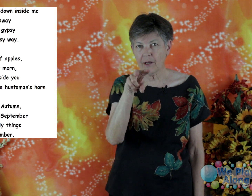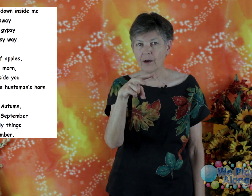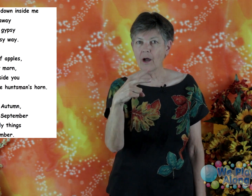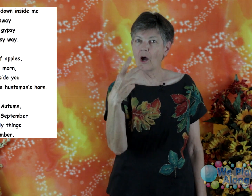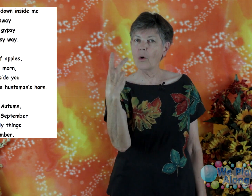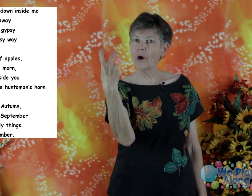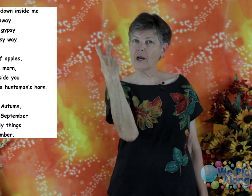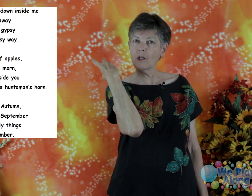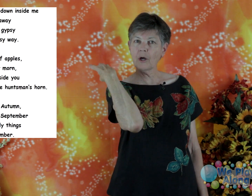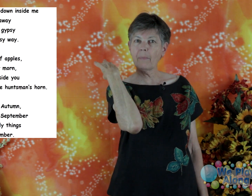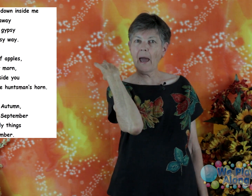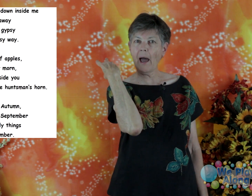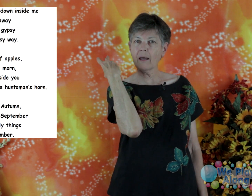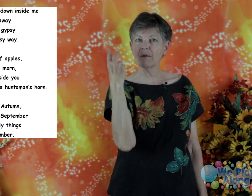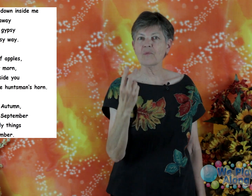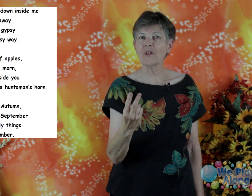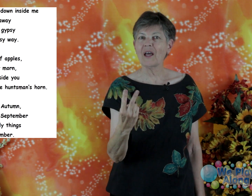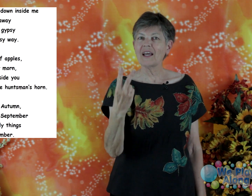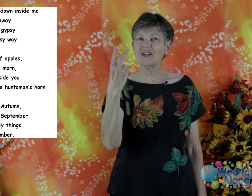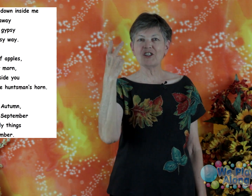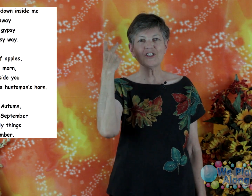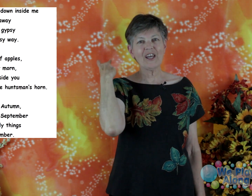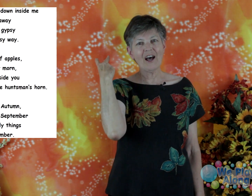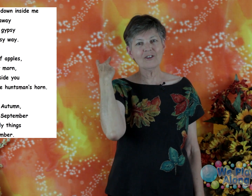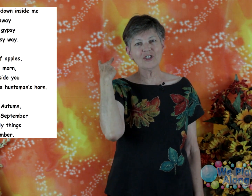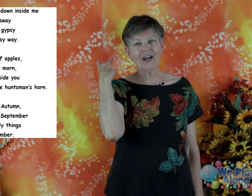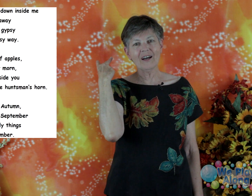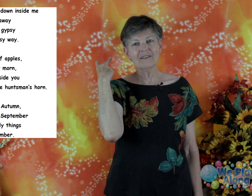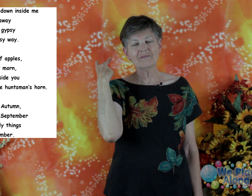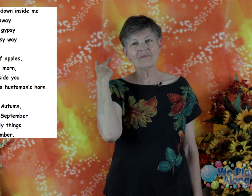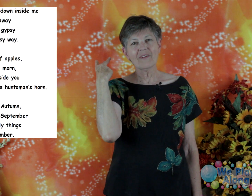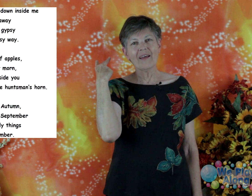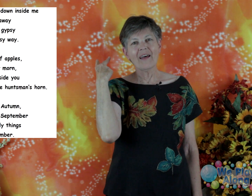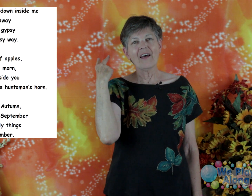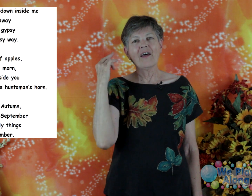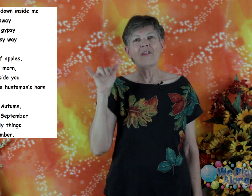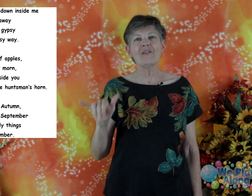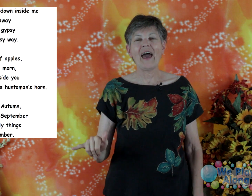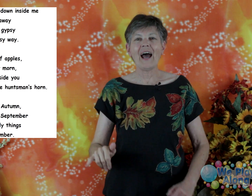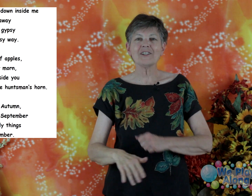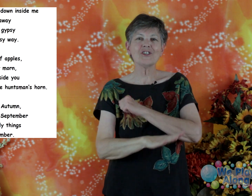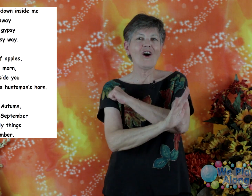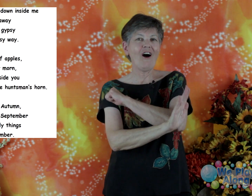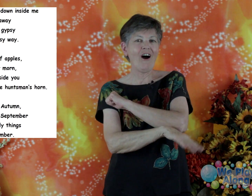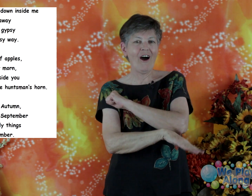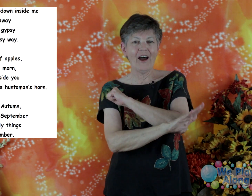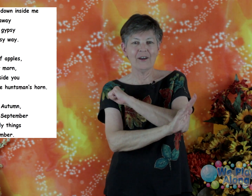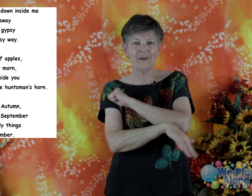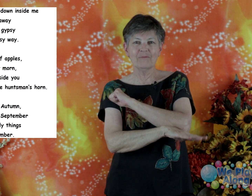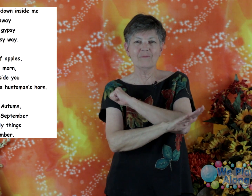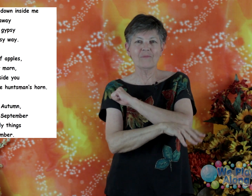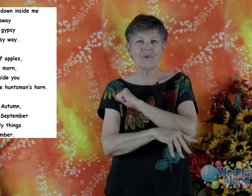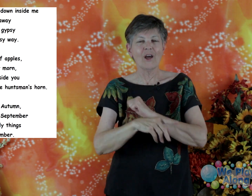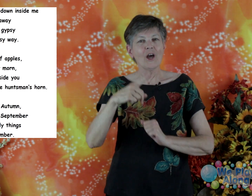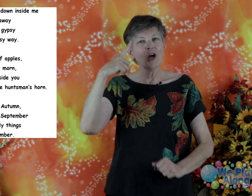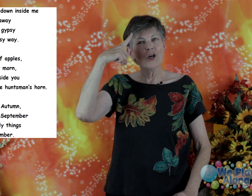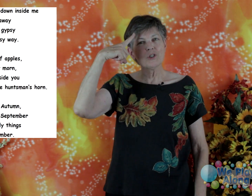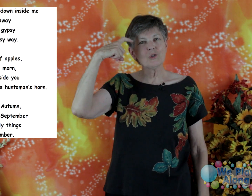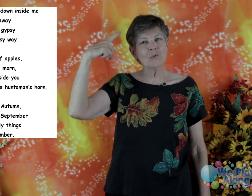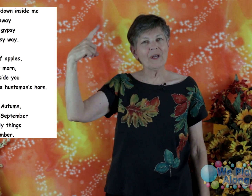here? We're going to look back. Nostalgia. That's autumn.